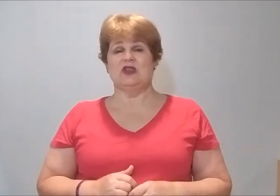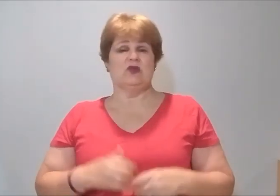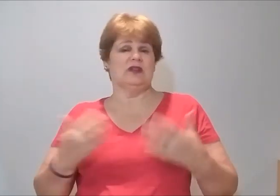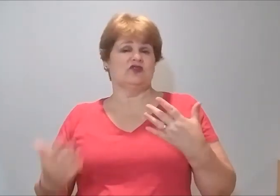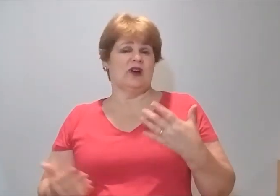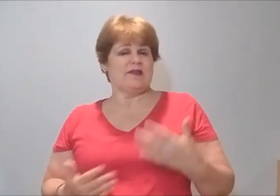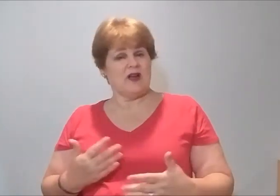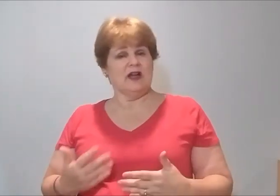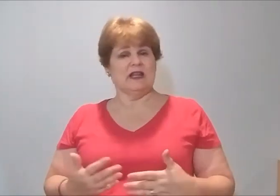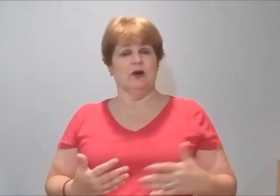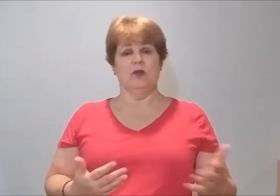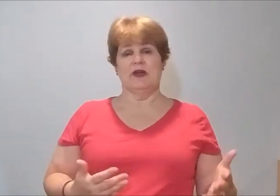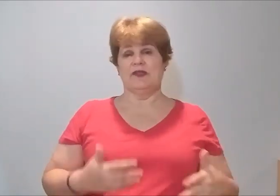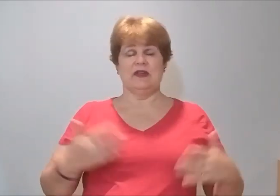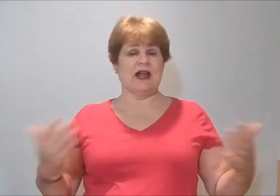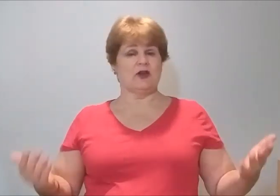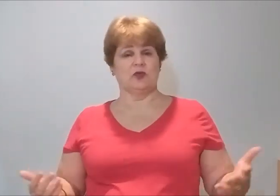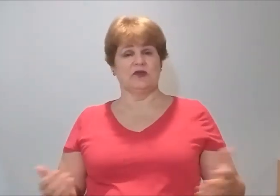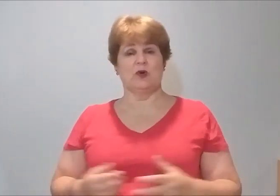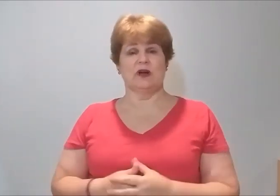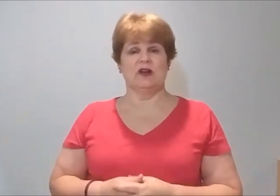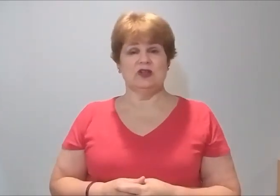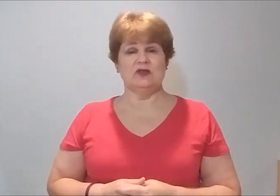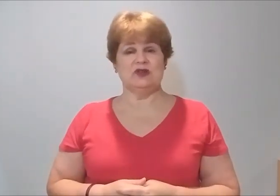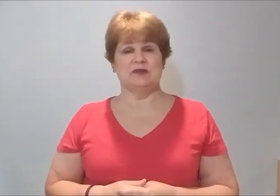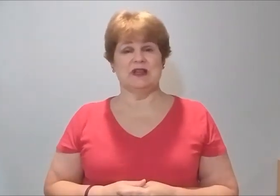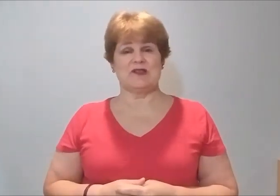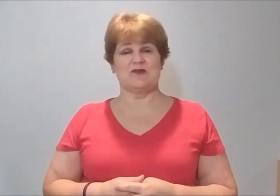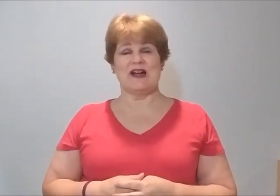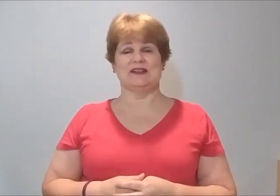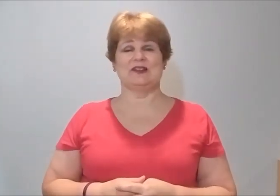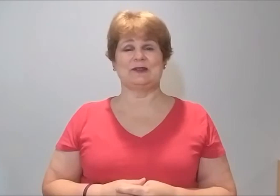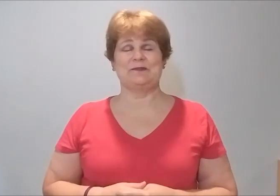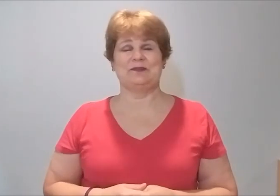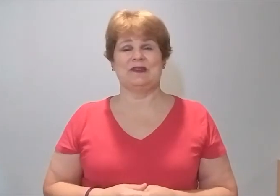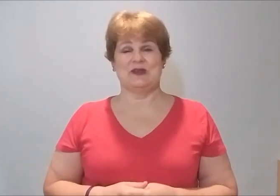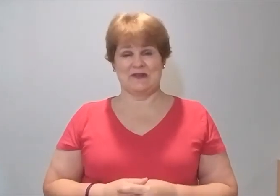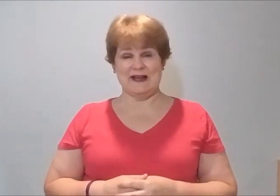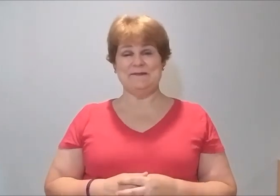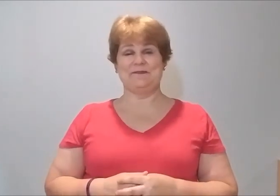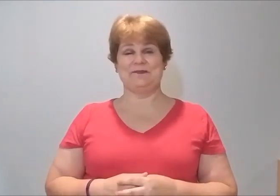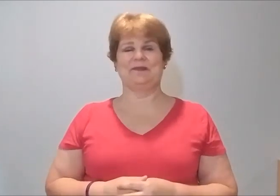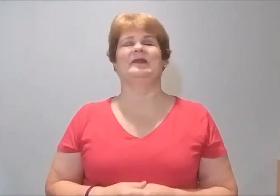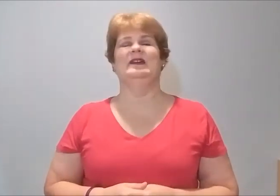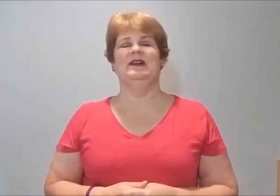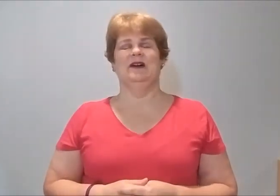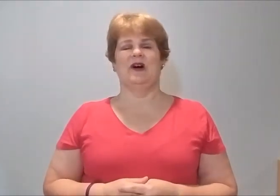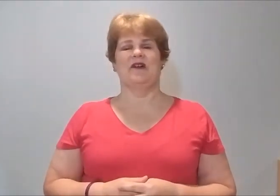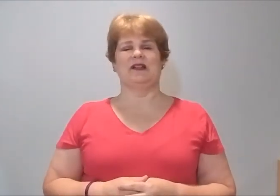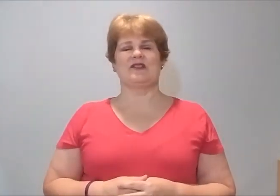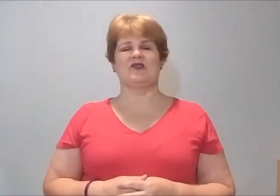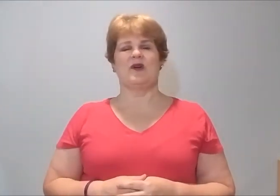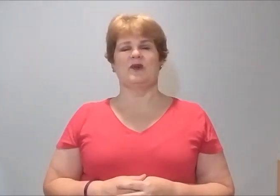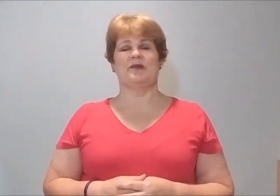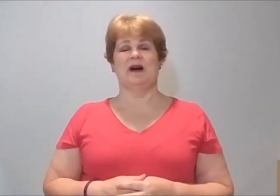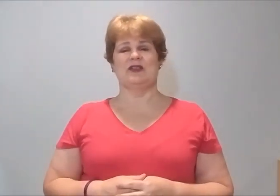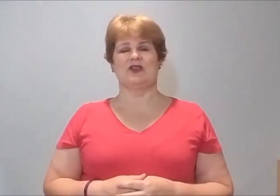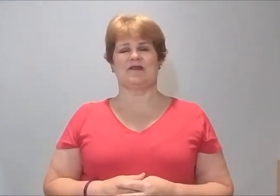can try signing it with an actual recording on YouTube to get some practice. You ready? All right, let's start with my